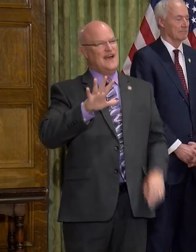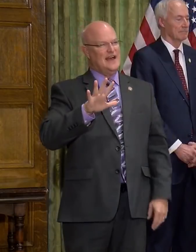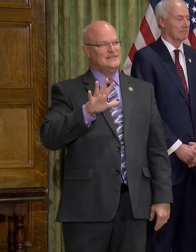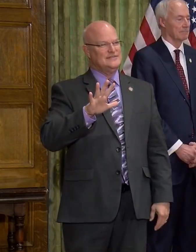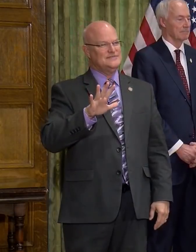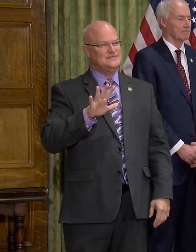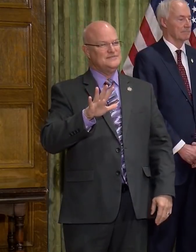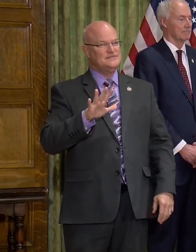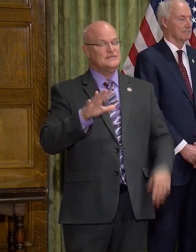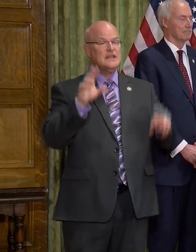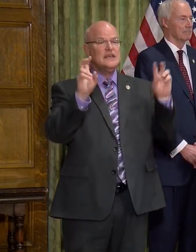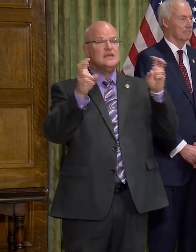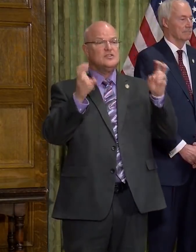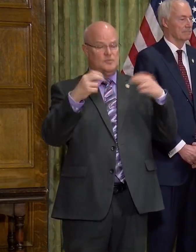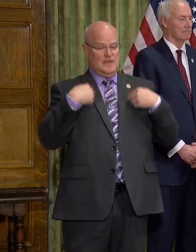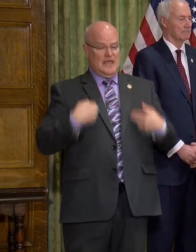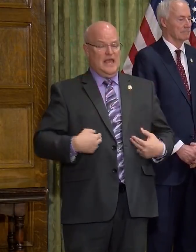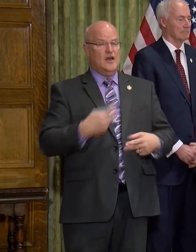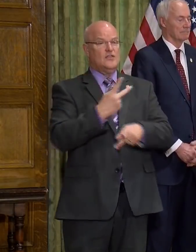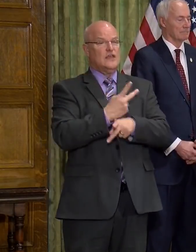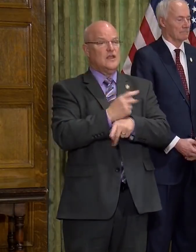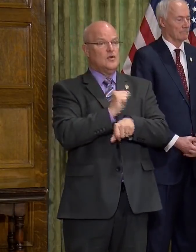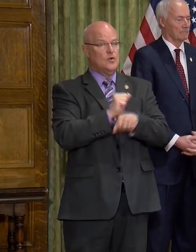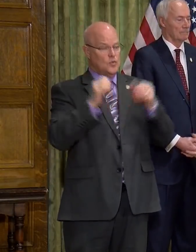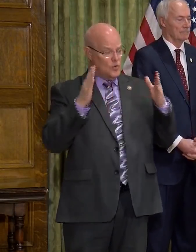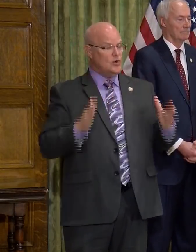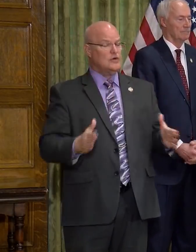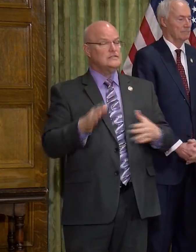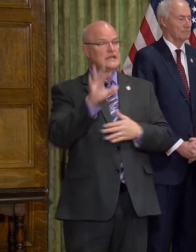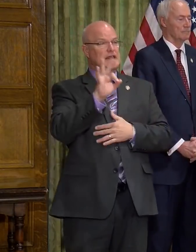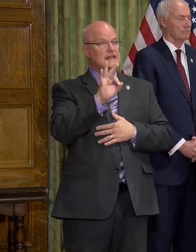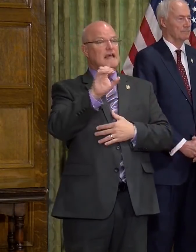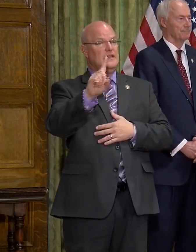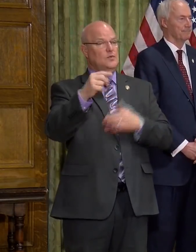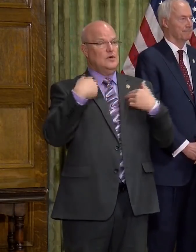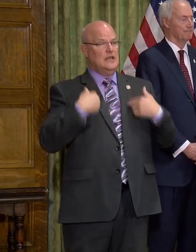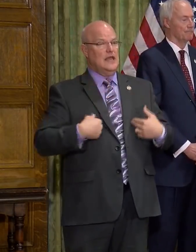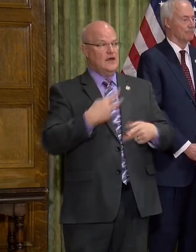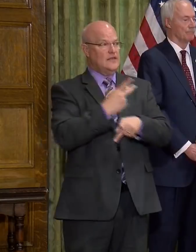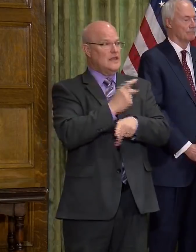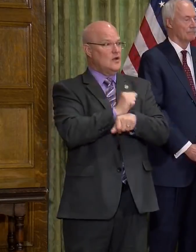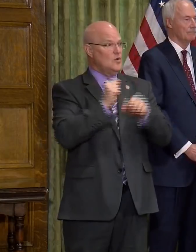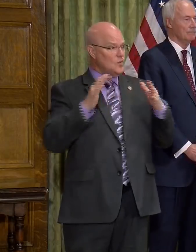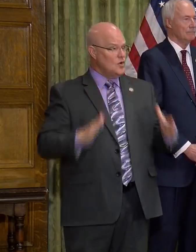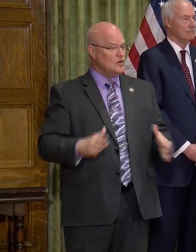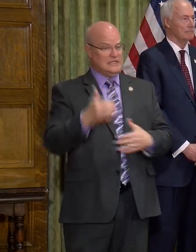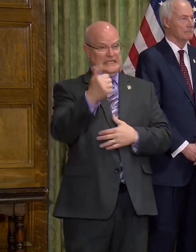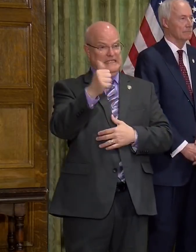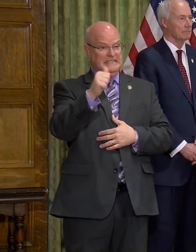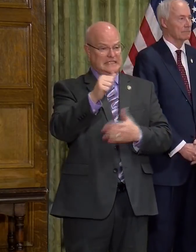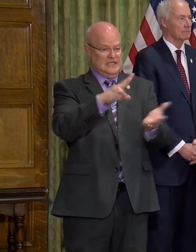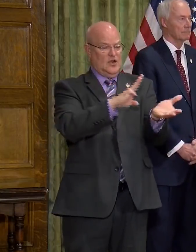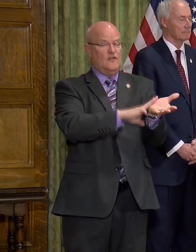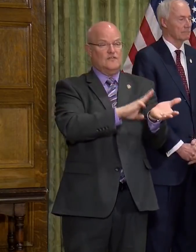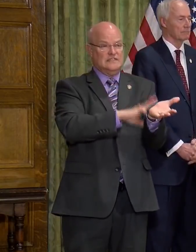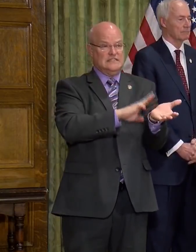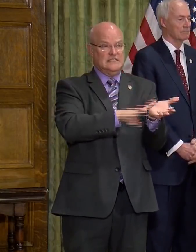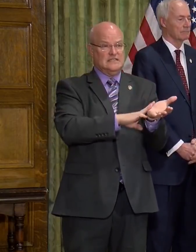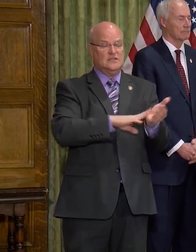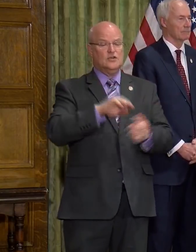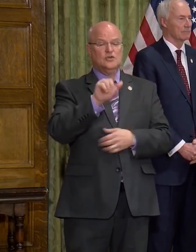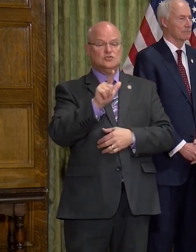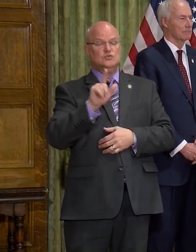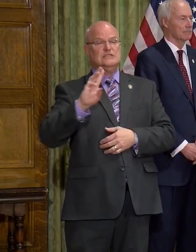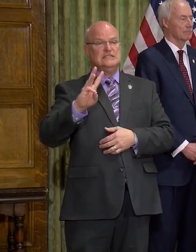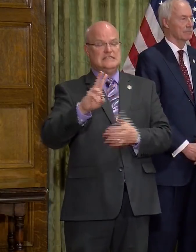yesterday. In terms of the healthcare workers, the 91 healthcare workers, 10 are physicians,